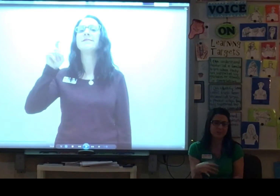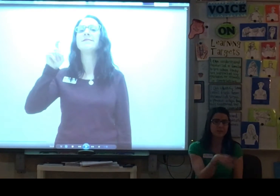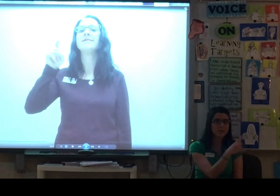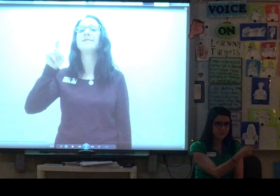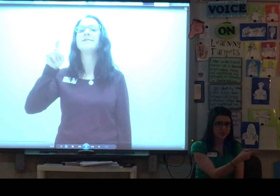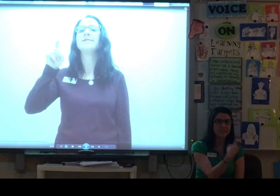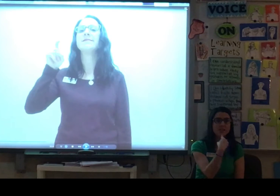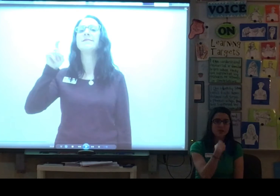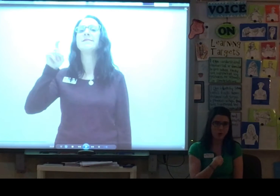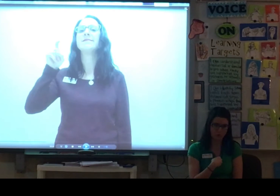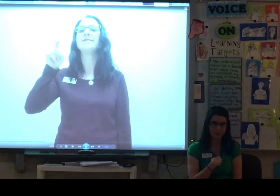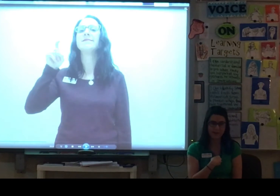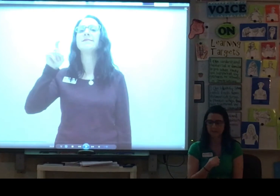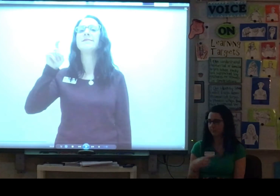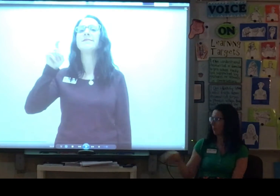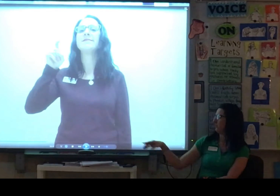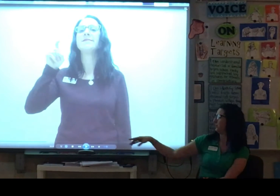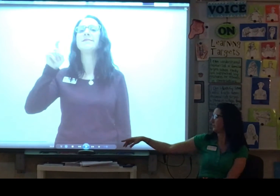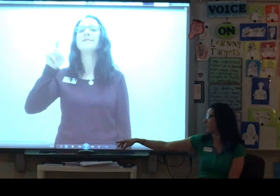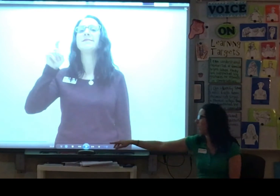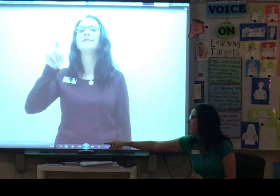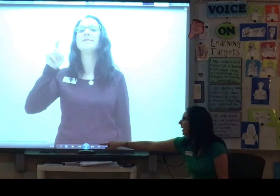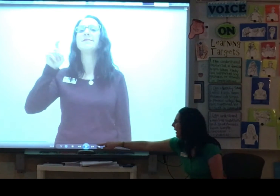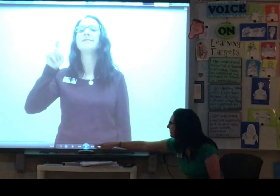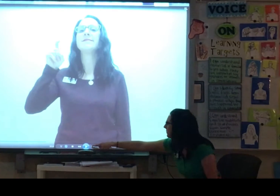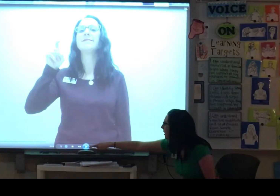but she told me. All right.